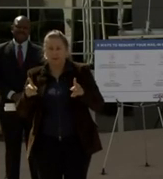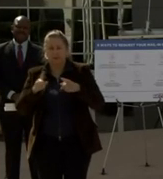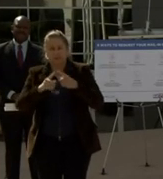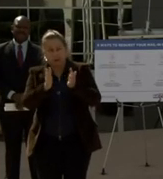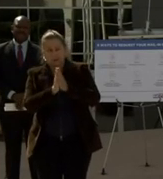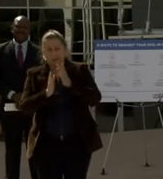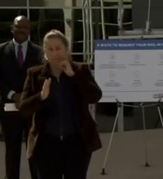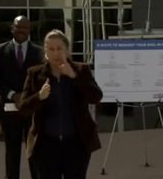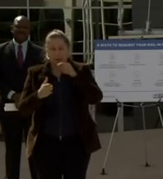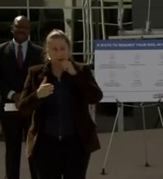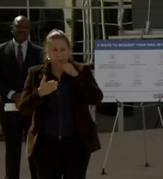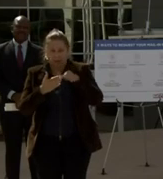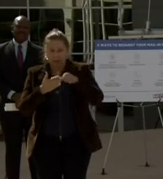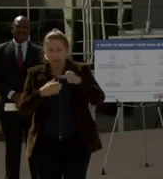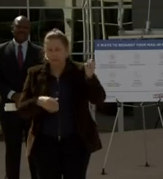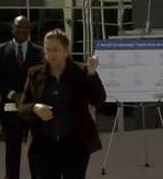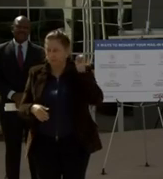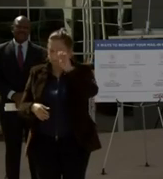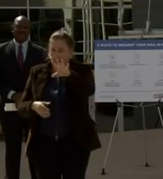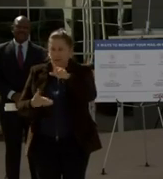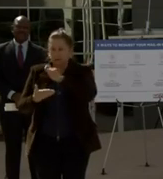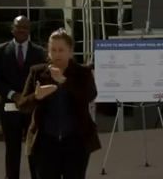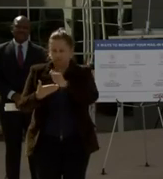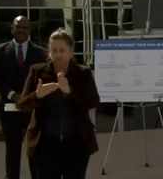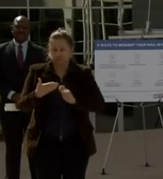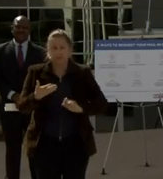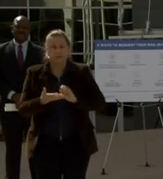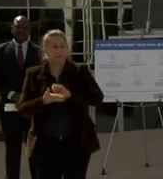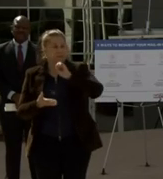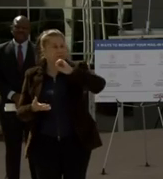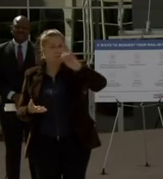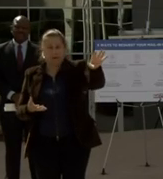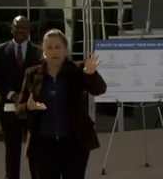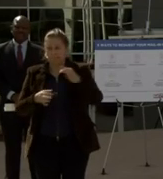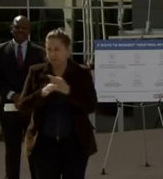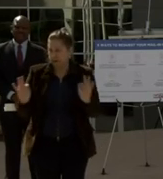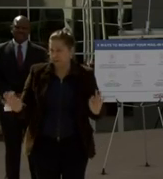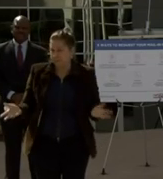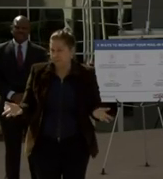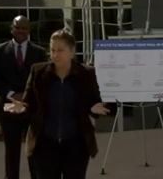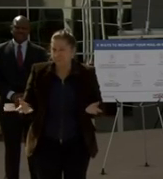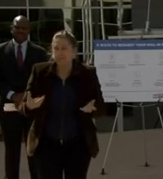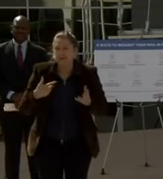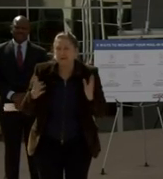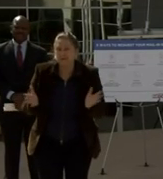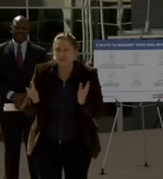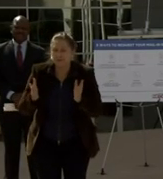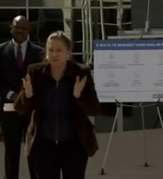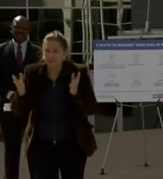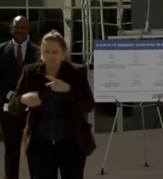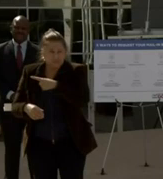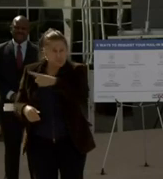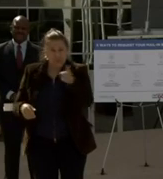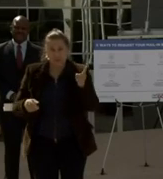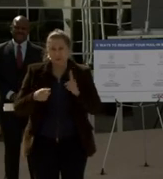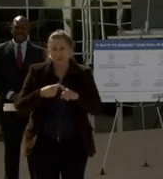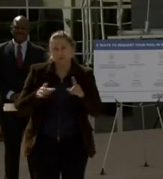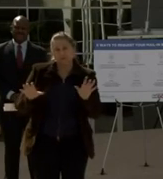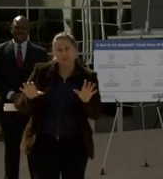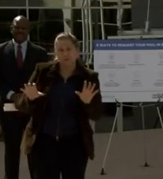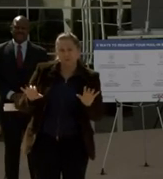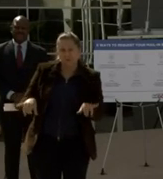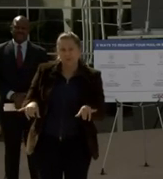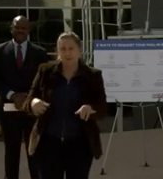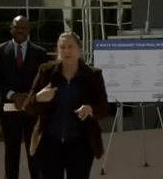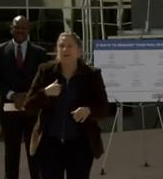advantage of a proven and effective system that we have. And so we want to greatly expand that and make sure everyone has the ability to do this, which they will through the ways that Mr.